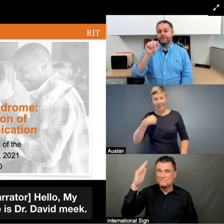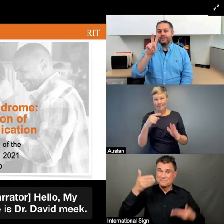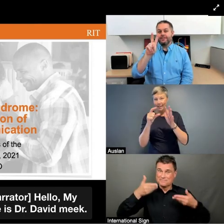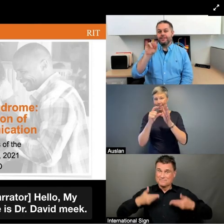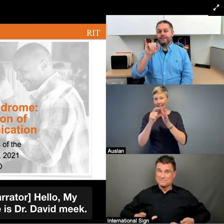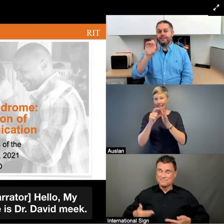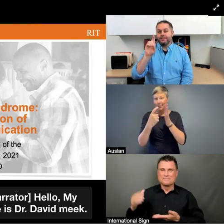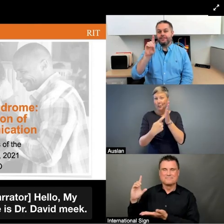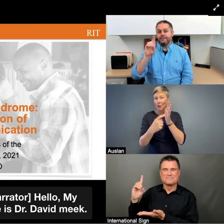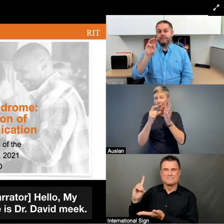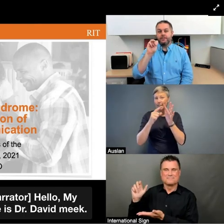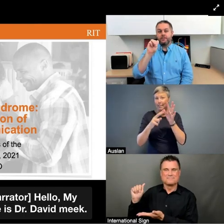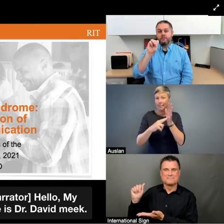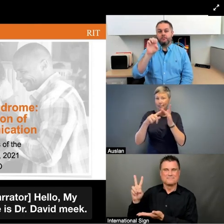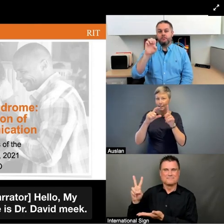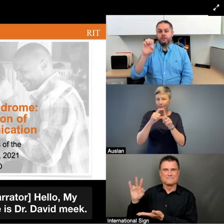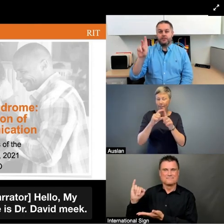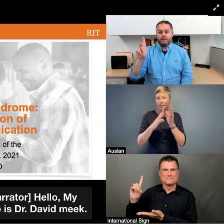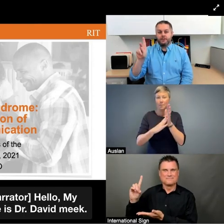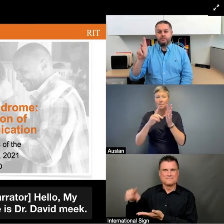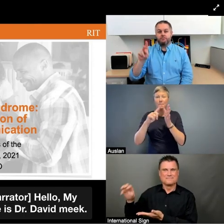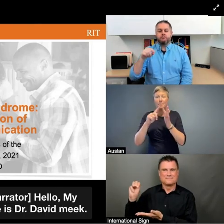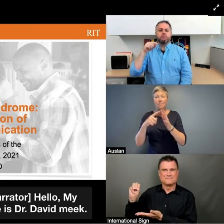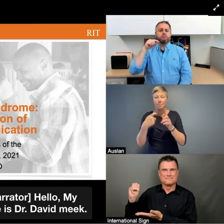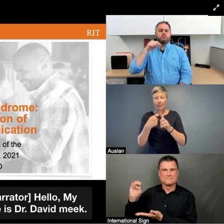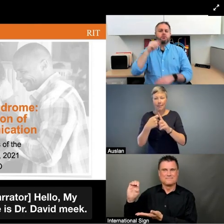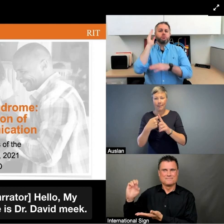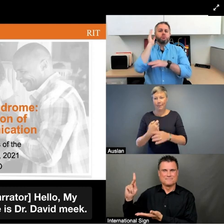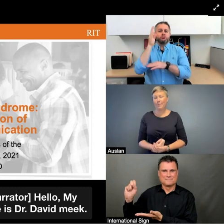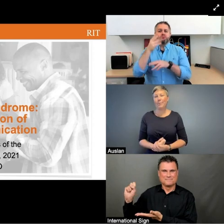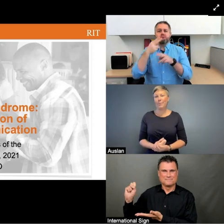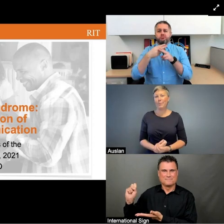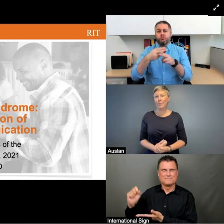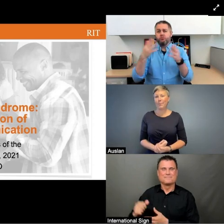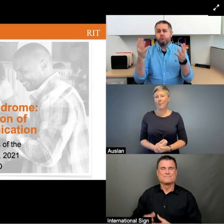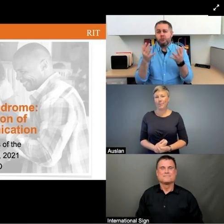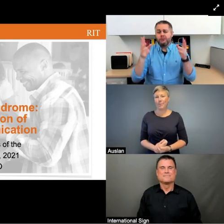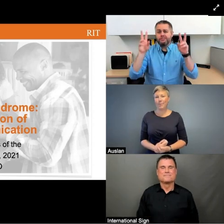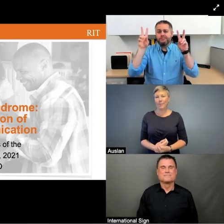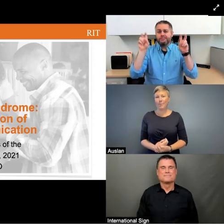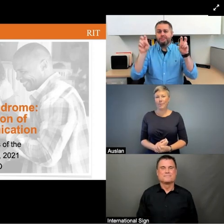Hello, my name is Dr. David Meek.